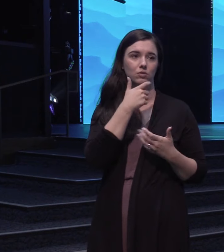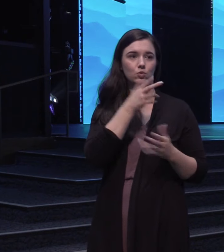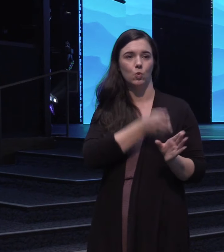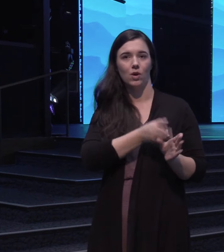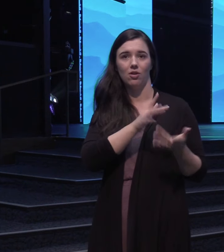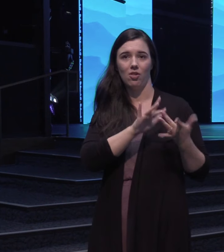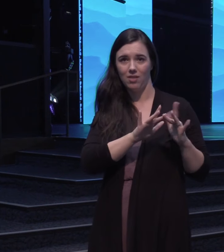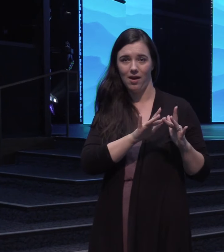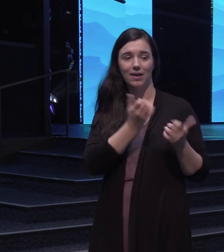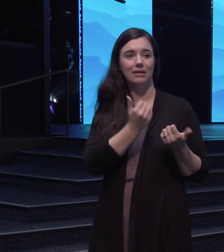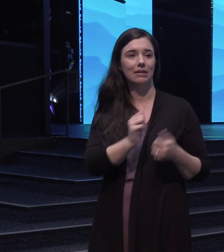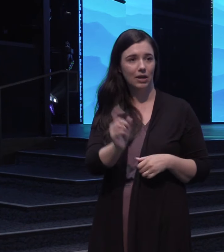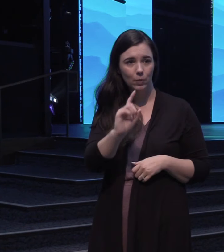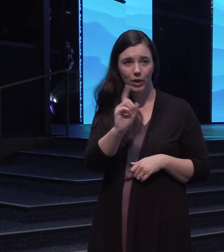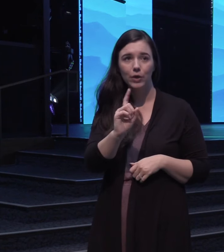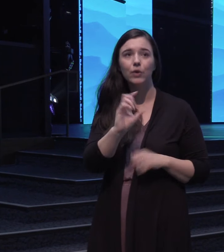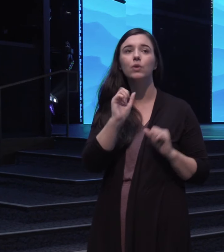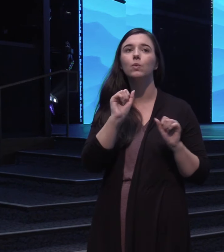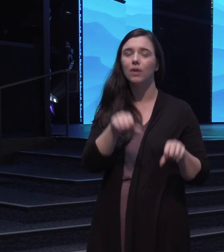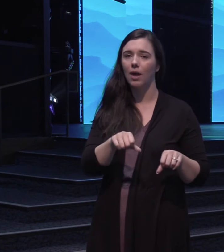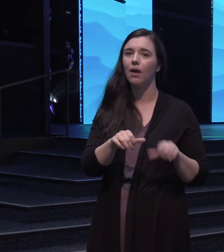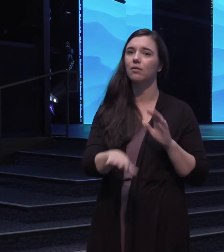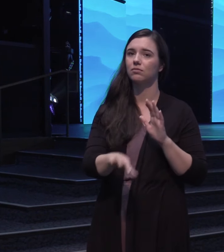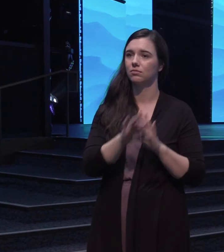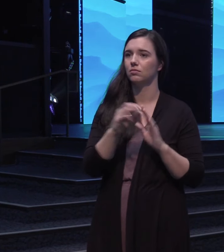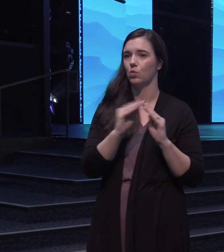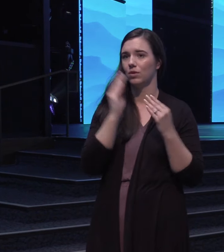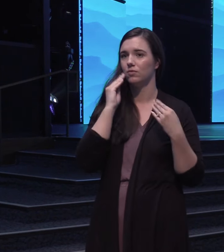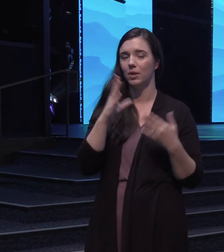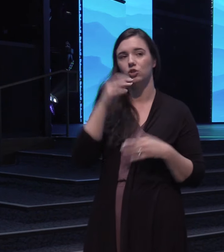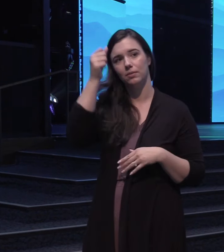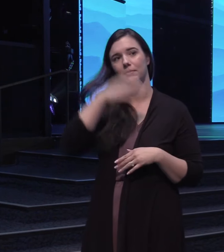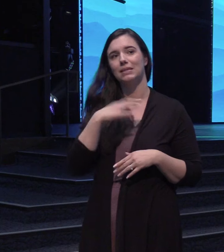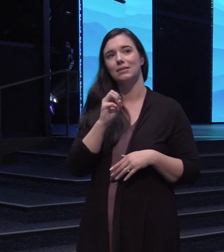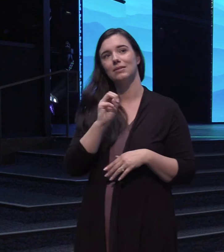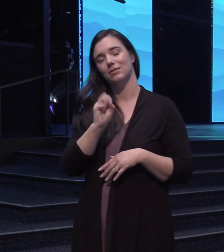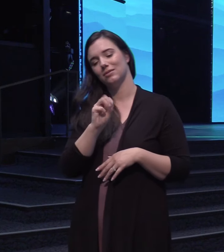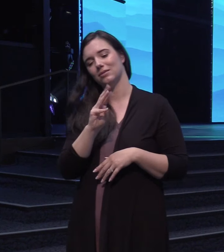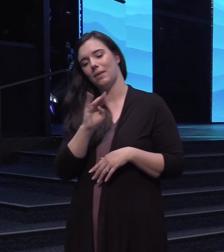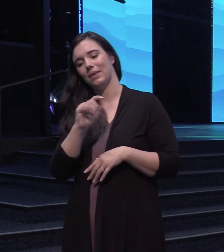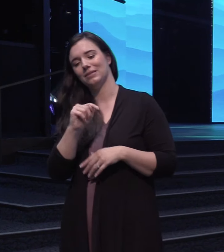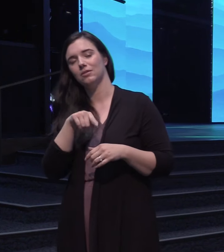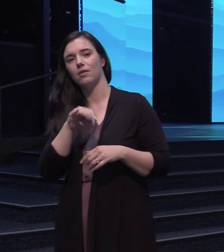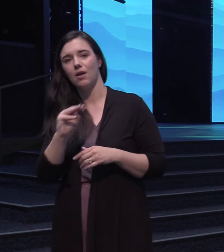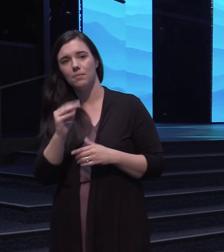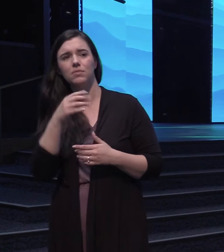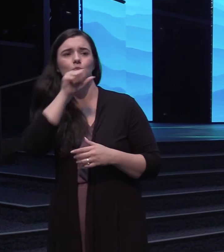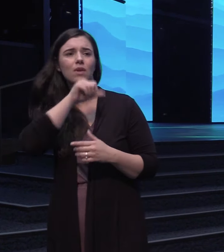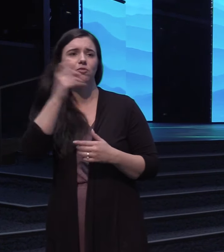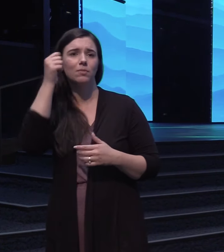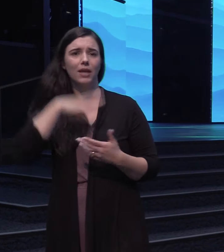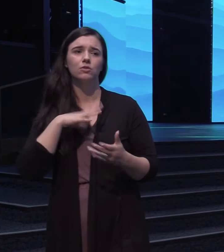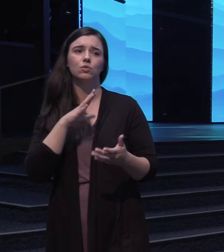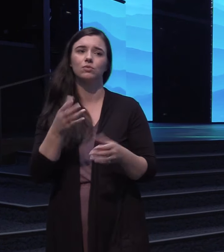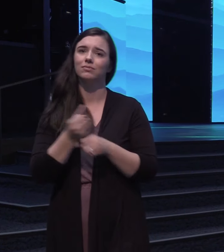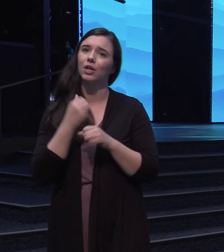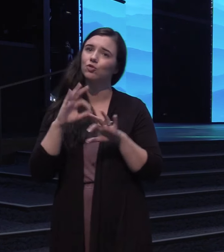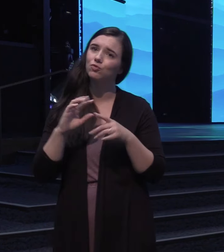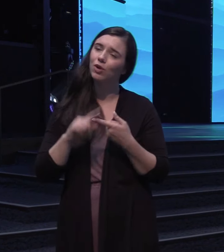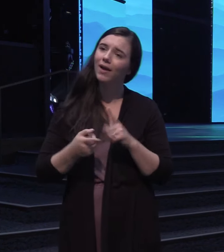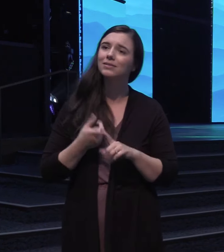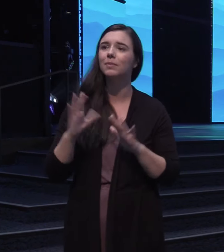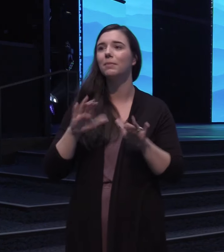us online anywhere. You can find out more about that at menssummit.com, but we would love for men to grab their friends. Maybe you have a gathering and you'd